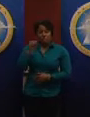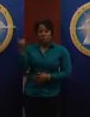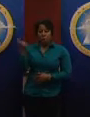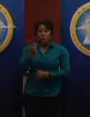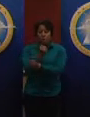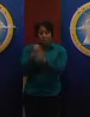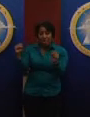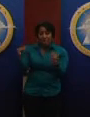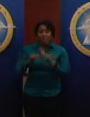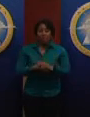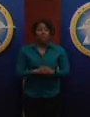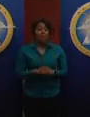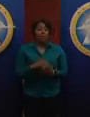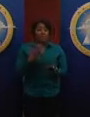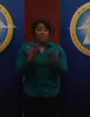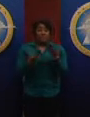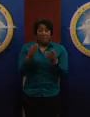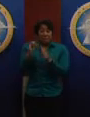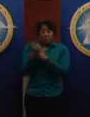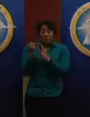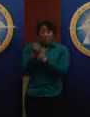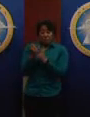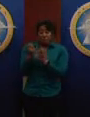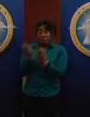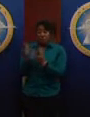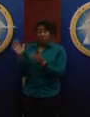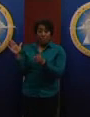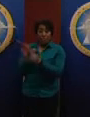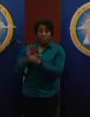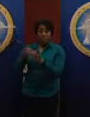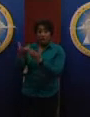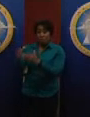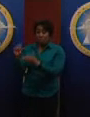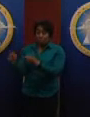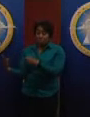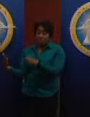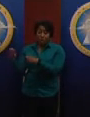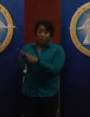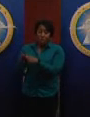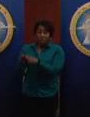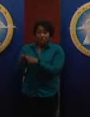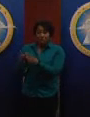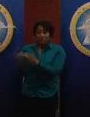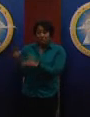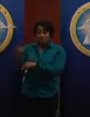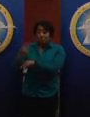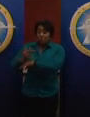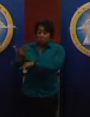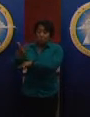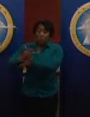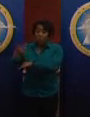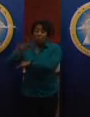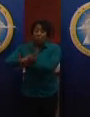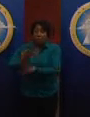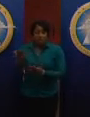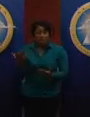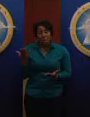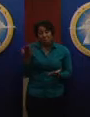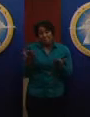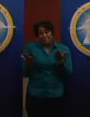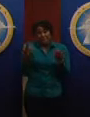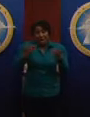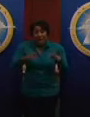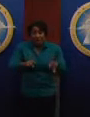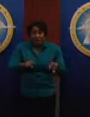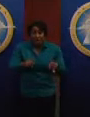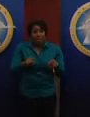get in a situation where a whole classroom has to be closed for a number of days. So those kinds of things may have to happen, and those calls